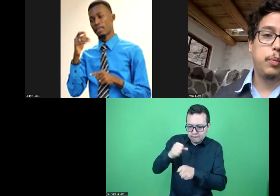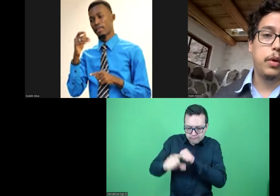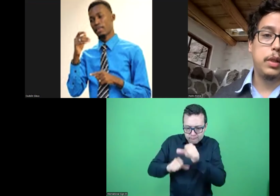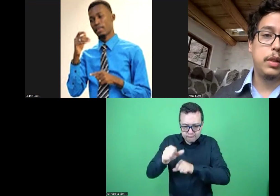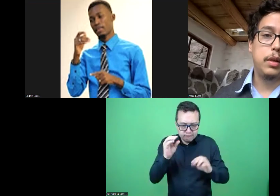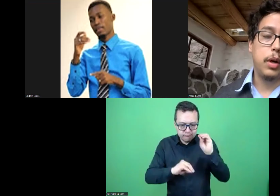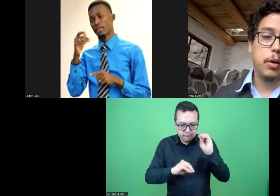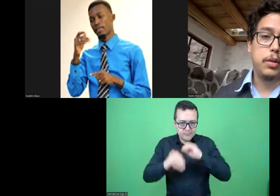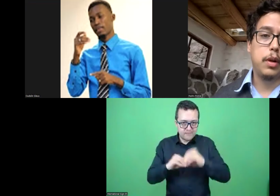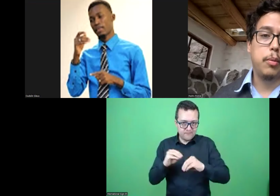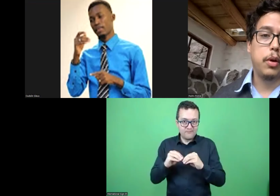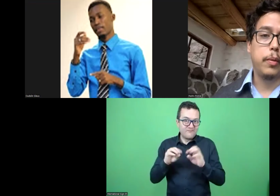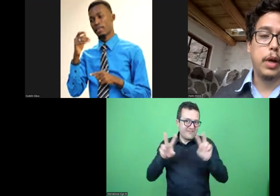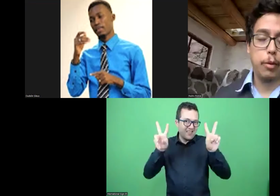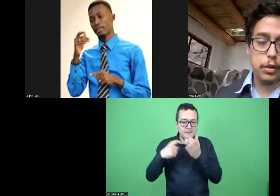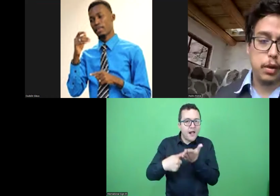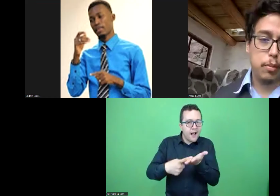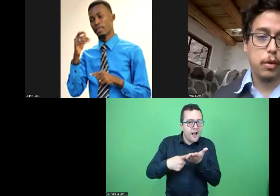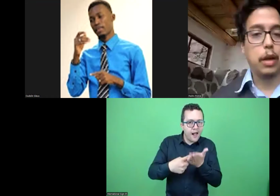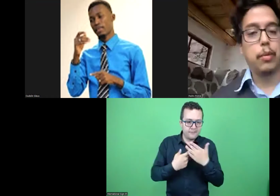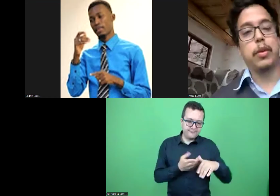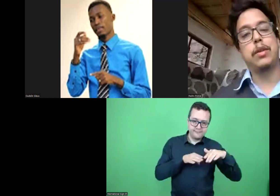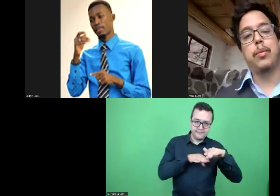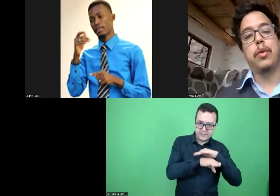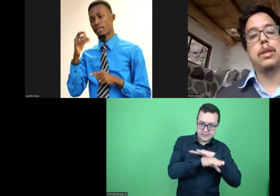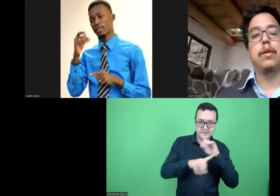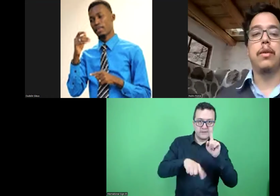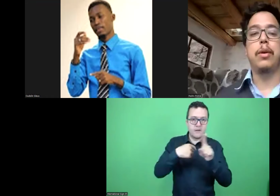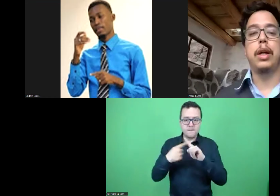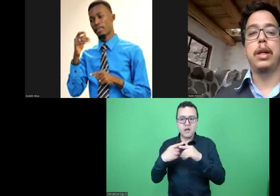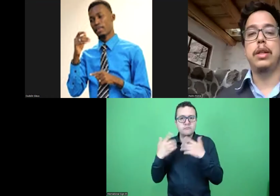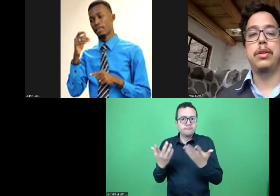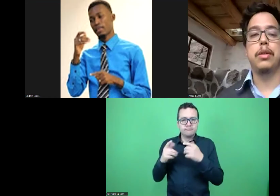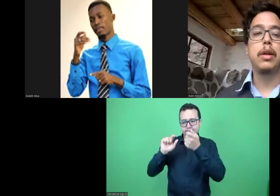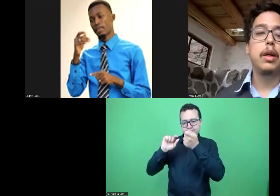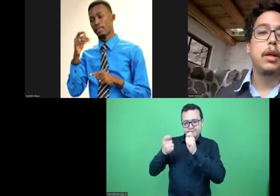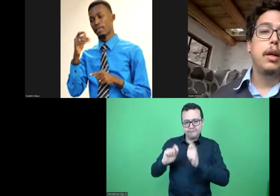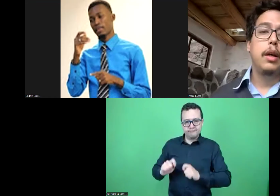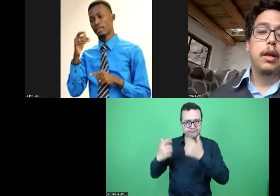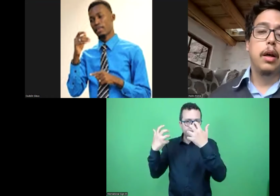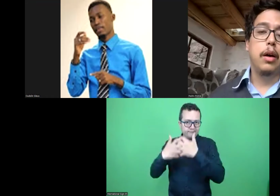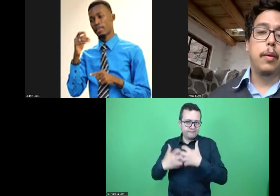accessibility policy or a reasonable accommodation policy for the organization.